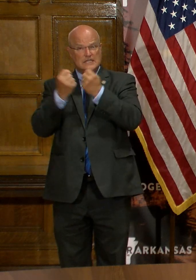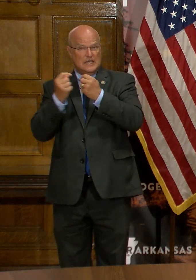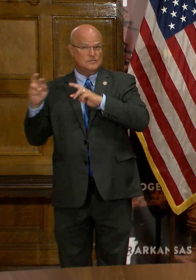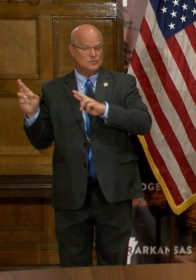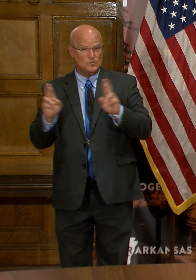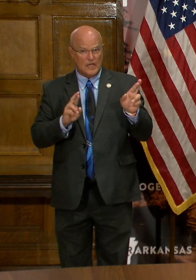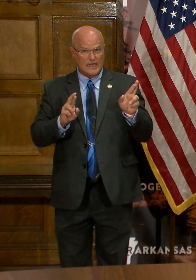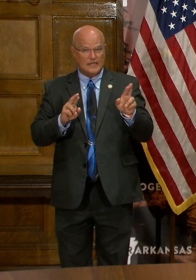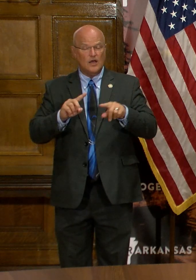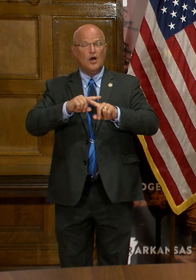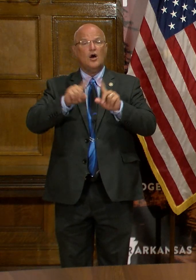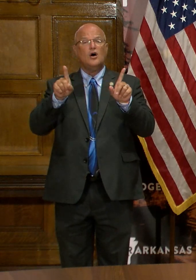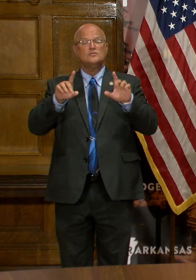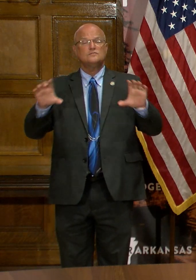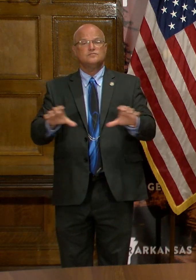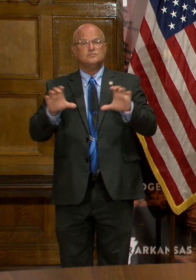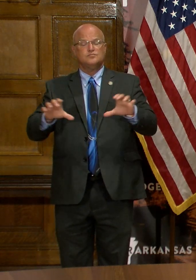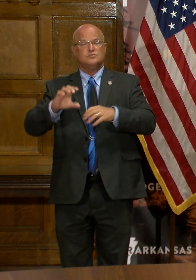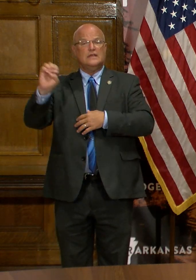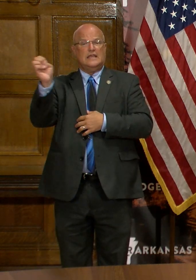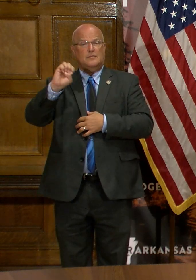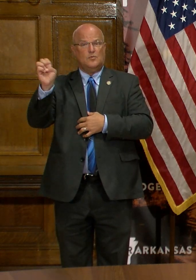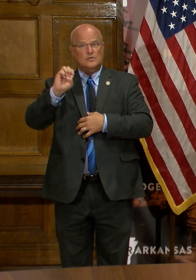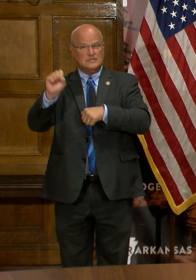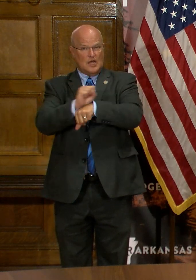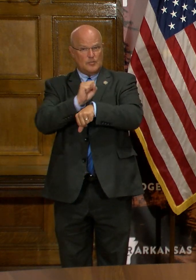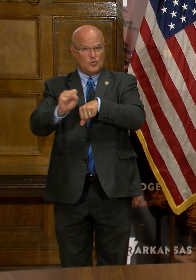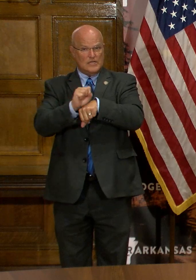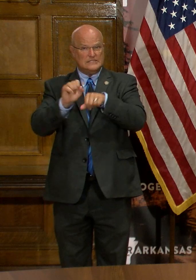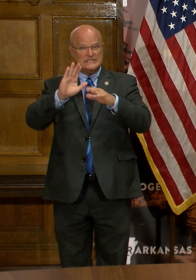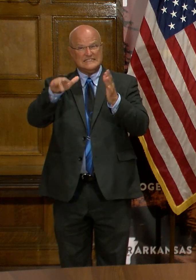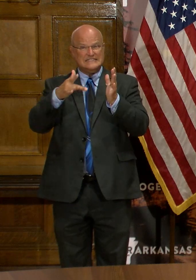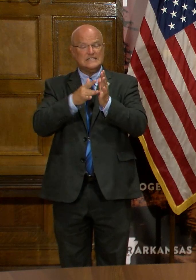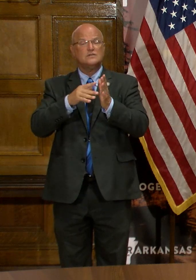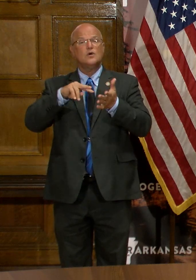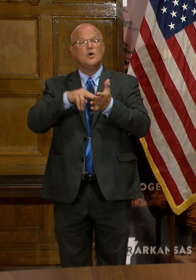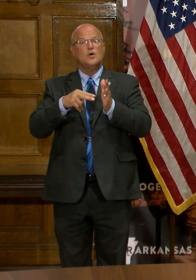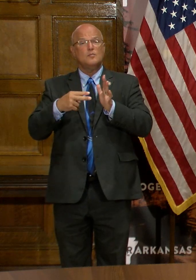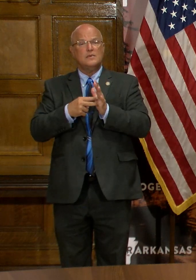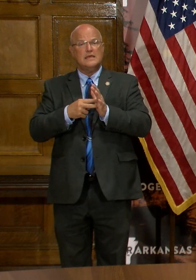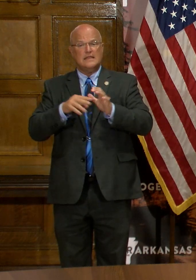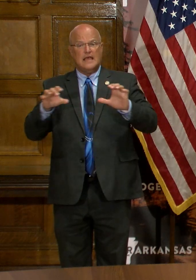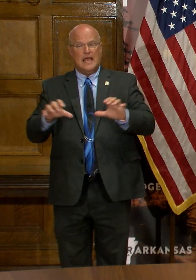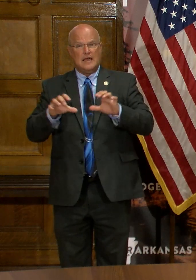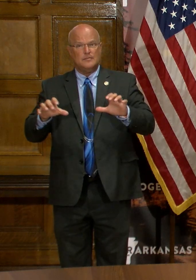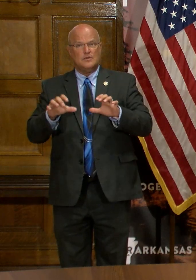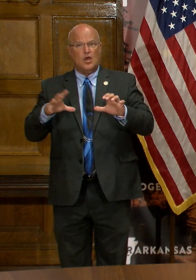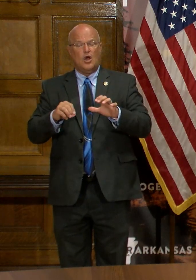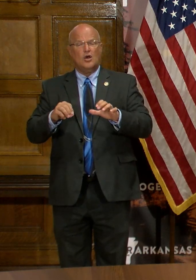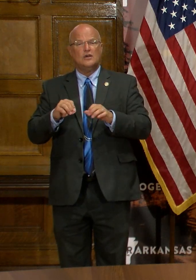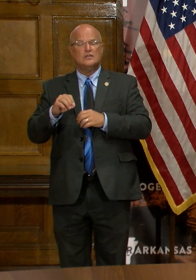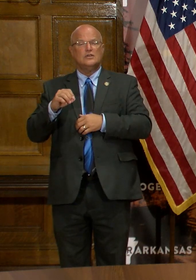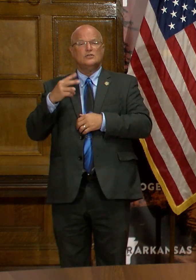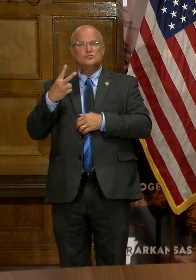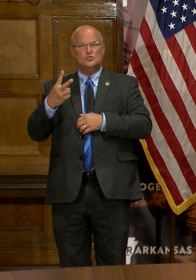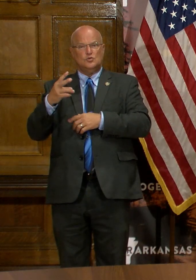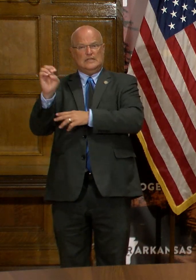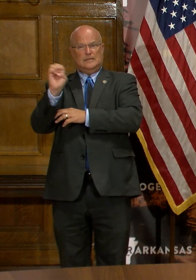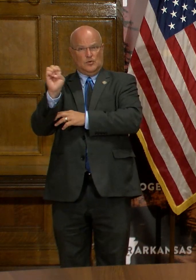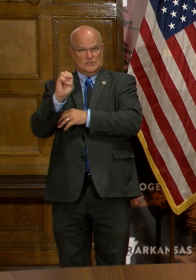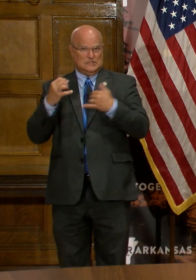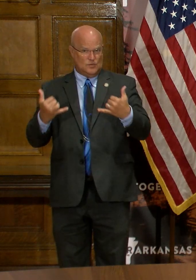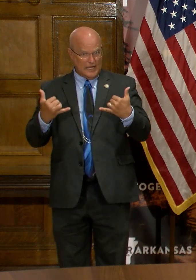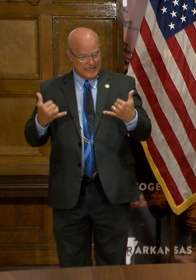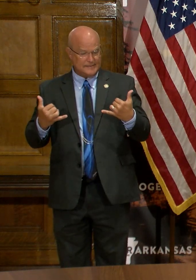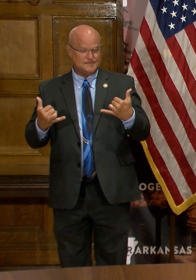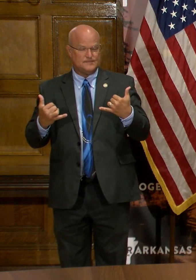also activating our Emergency Operations Center, which means they'll be acting on 2 current emergencies for the time